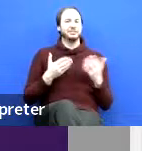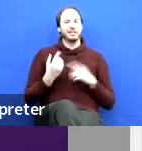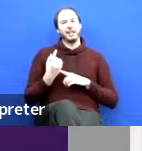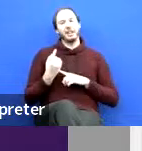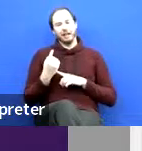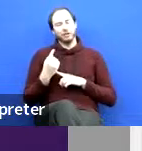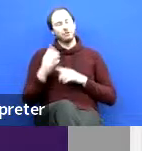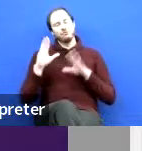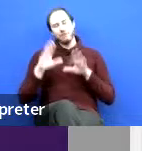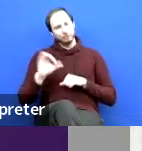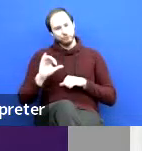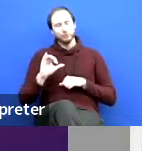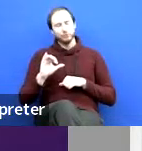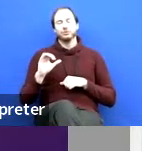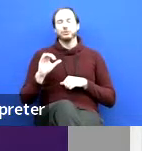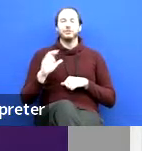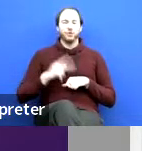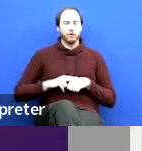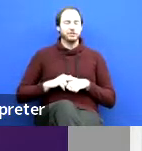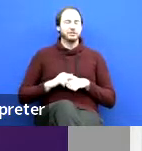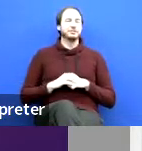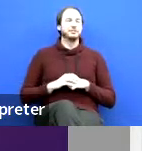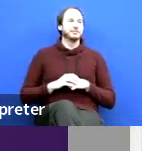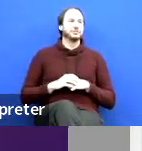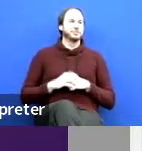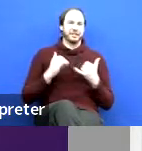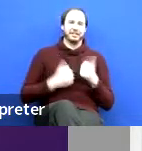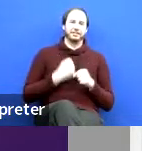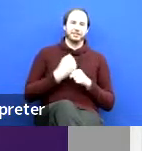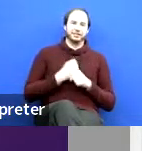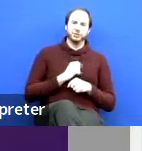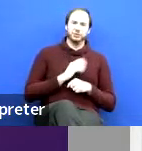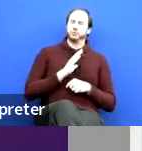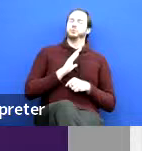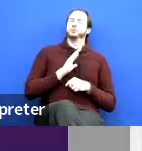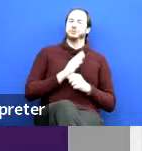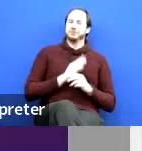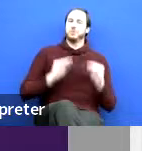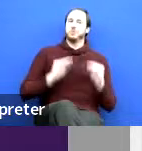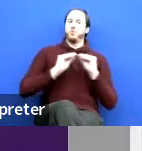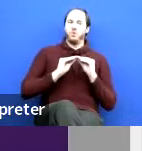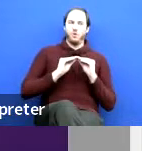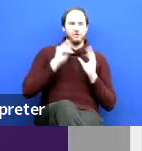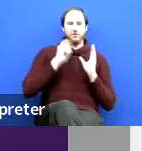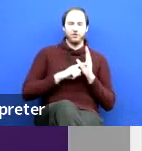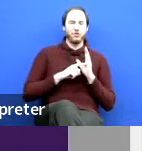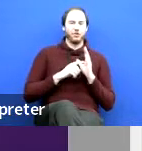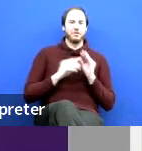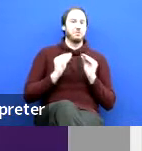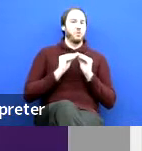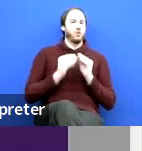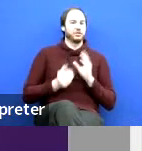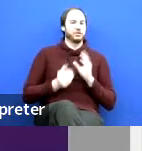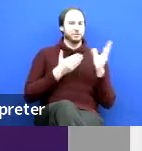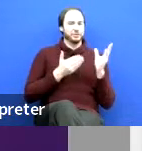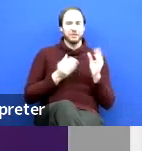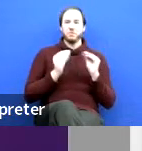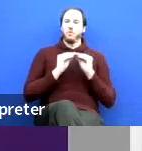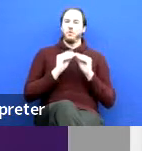were fantastic. But this year, just really love the